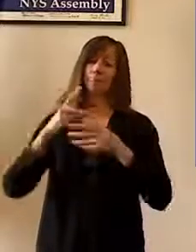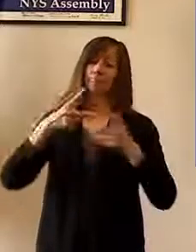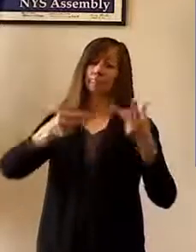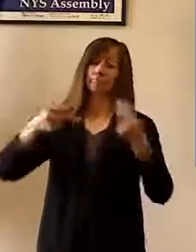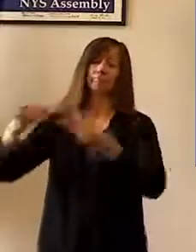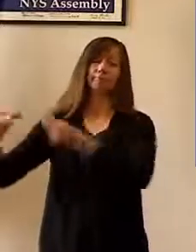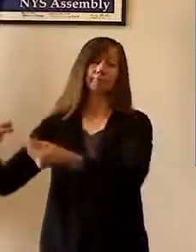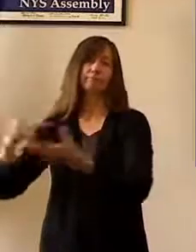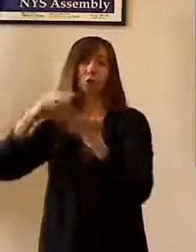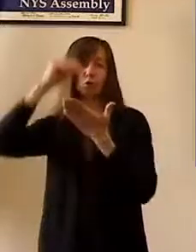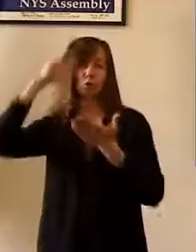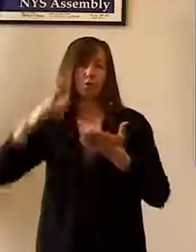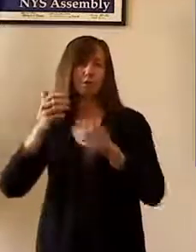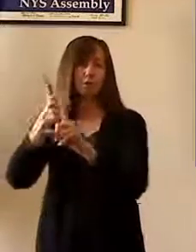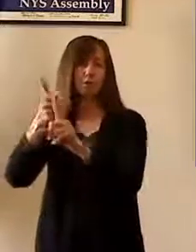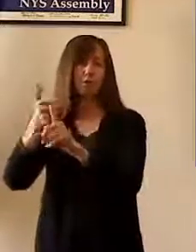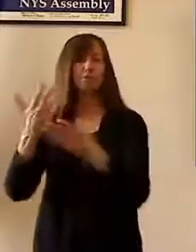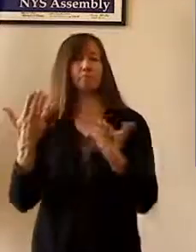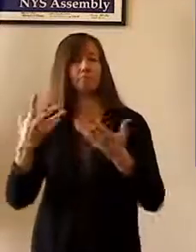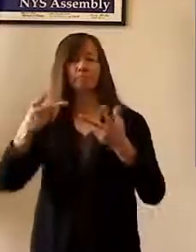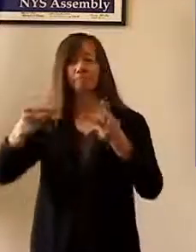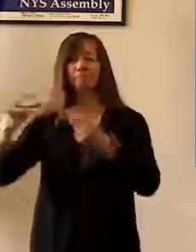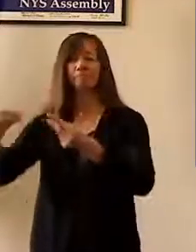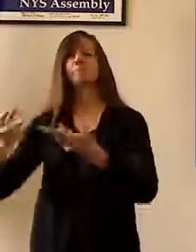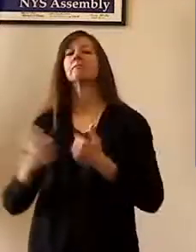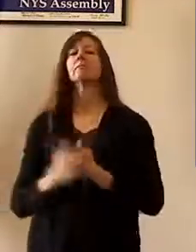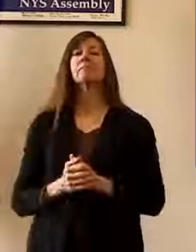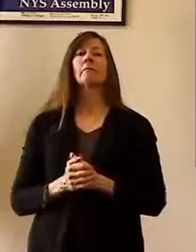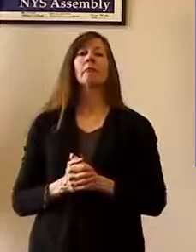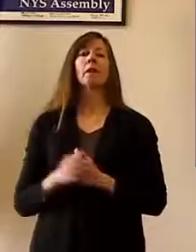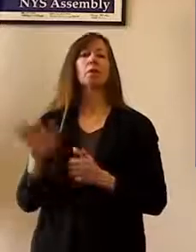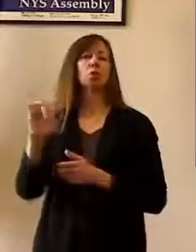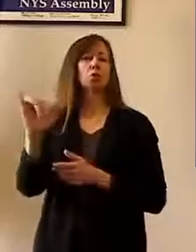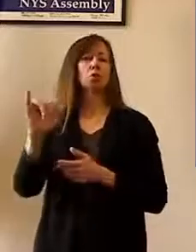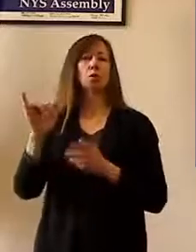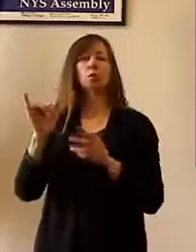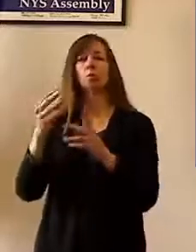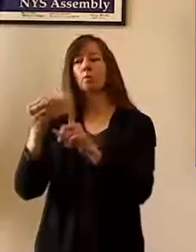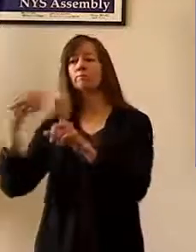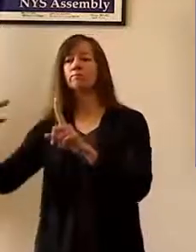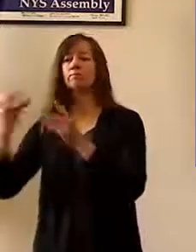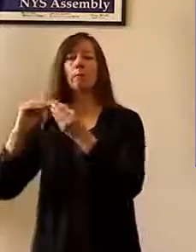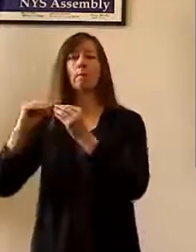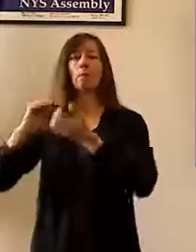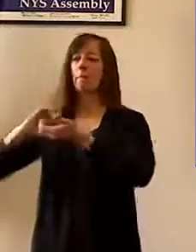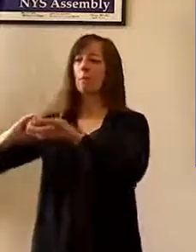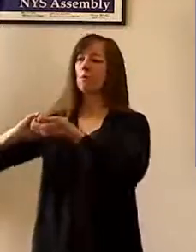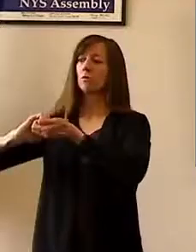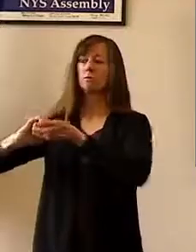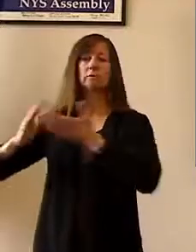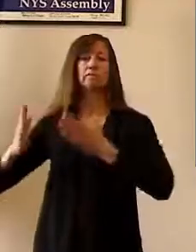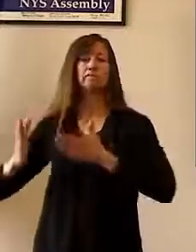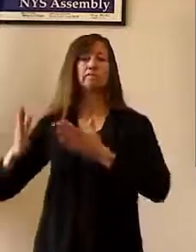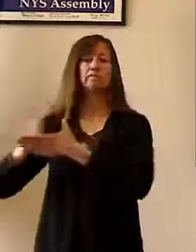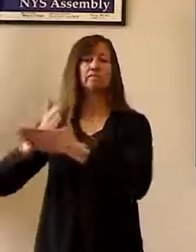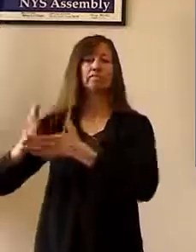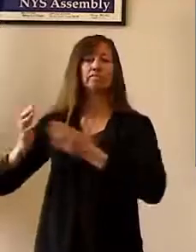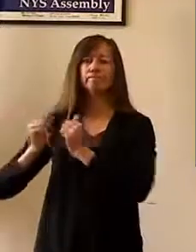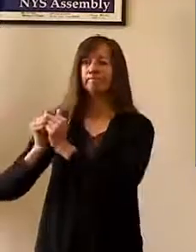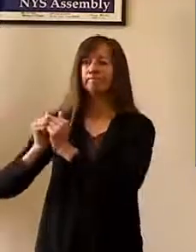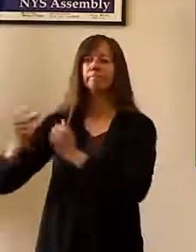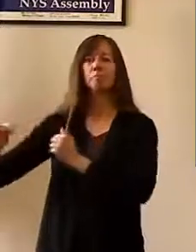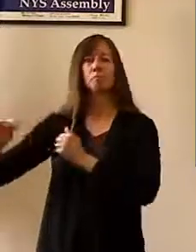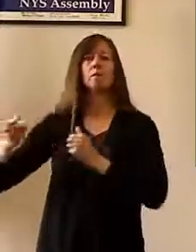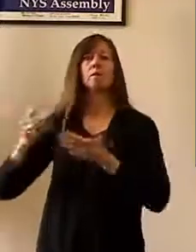campus, vaccinated. Now, additionally, we're expanding a number of partnership opportunities. In fact, the Poughkeepsie City School